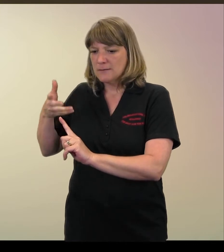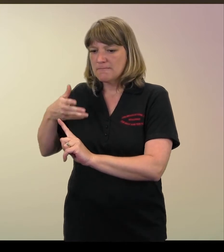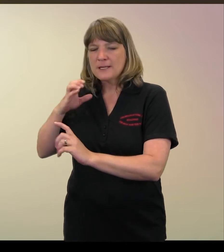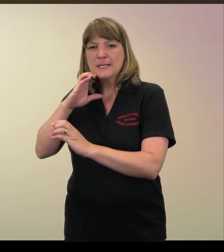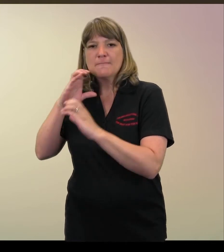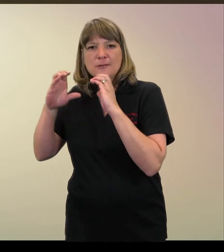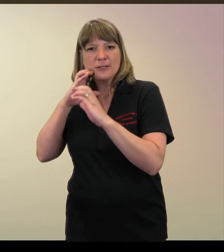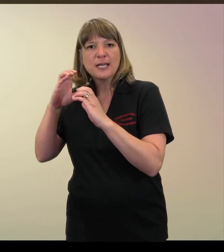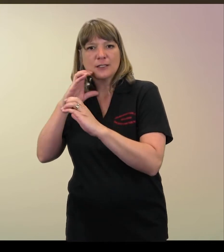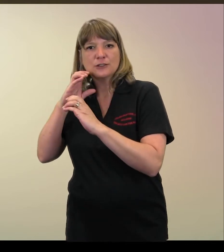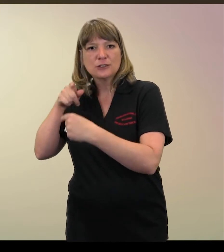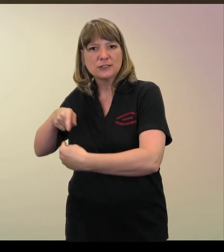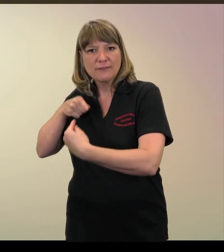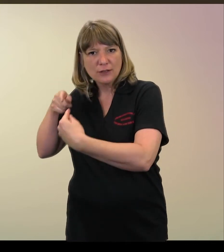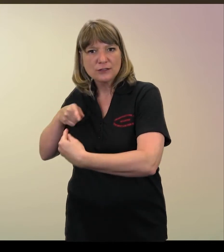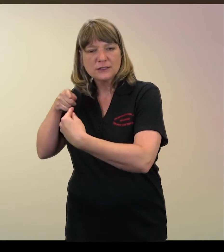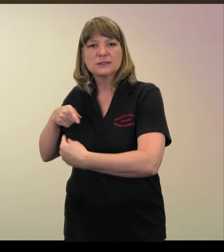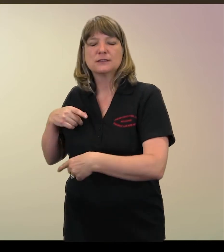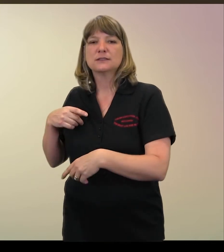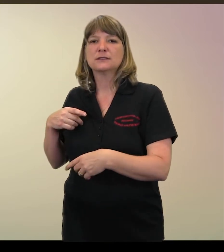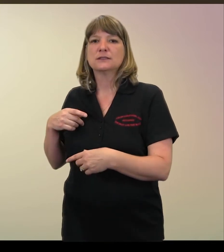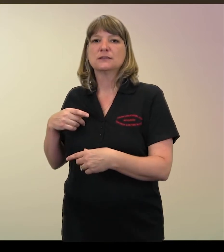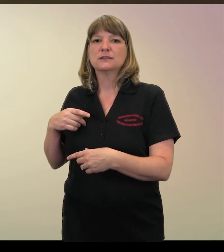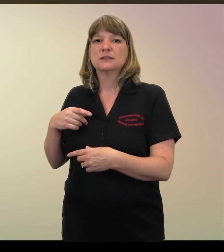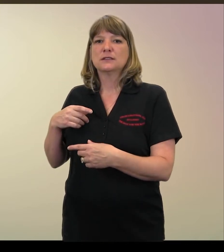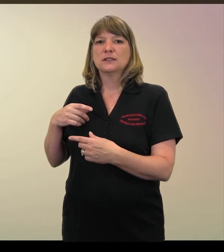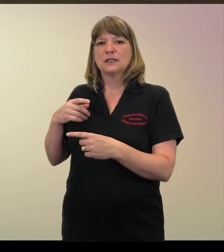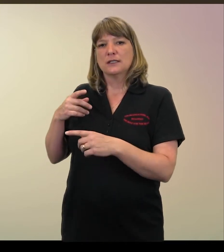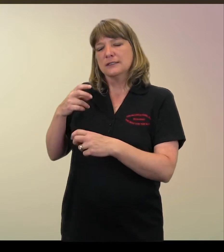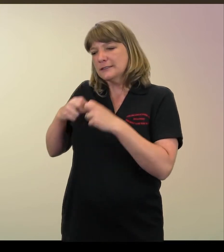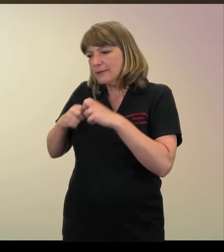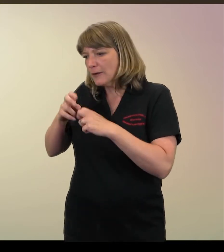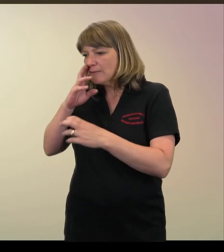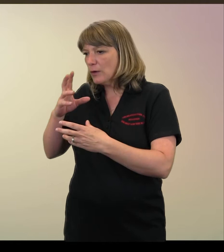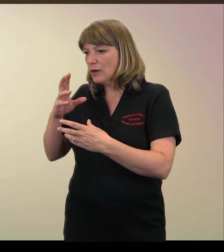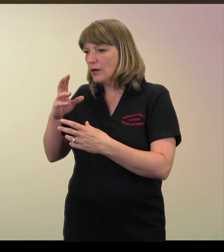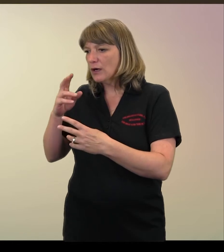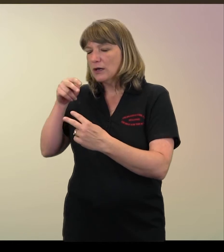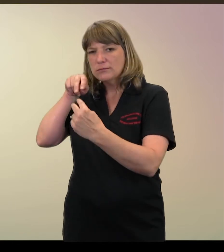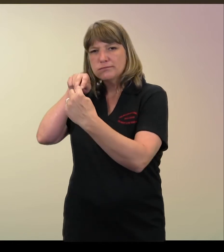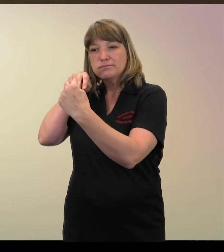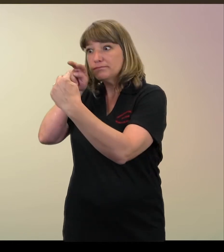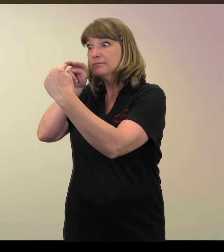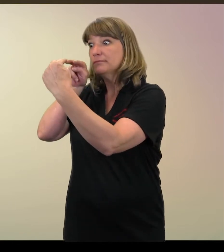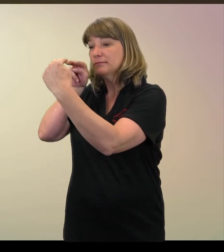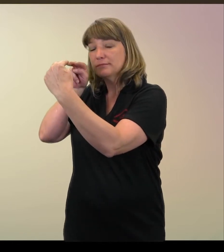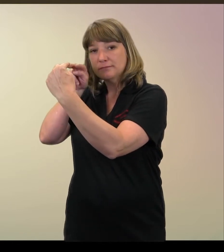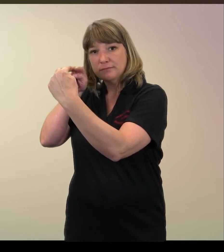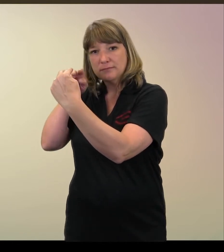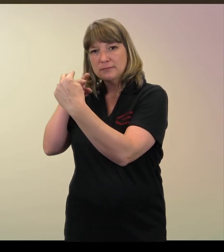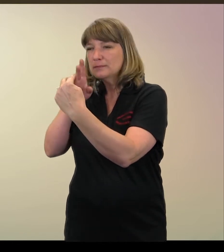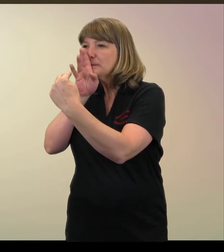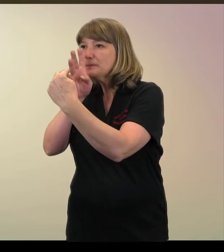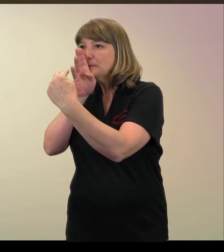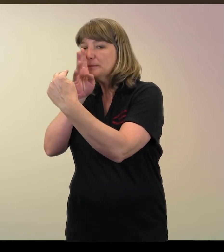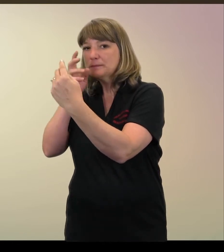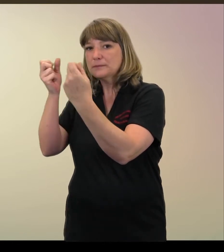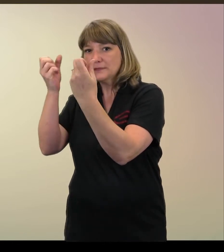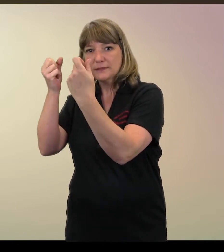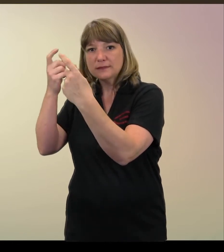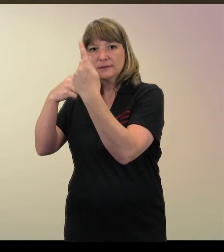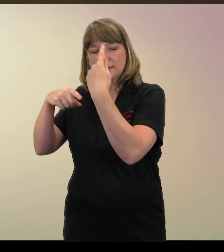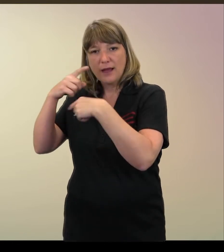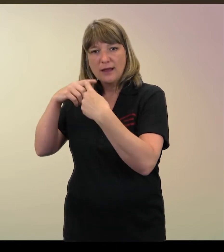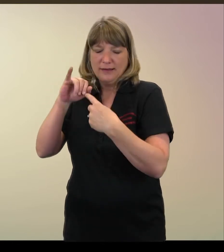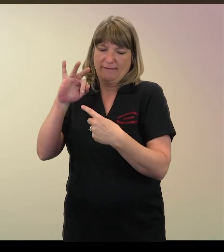specific communication difficulties. They often have difficulty integrating their eye contact with their spoken